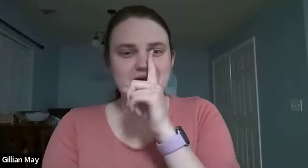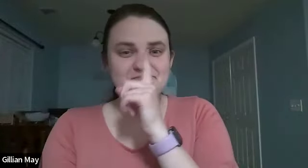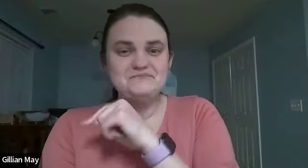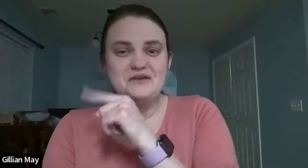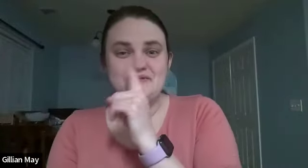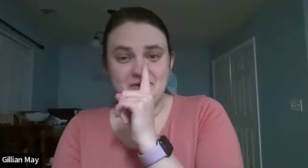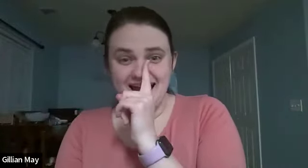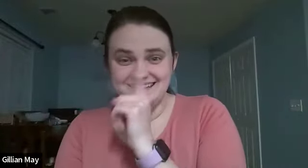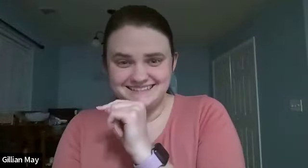rat. Rat.